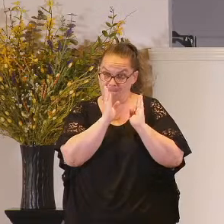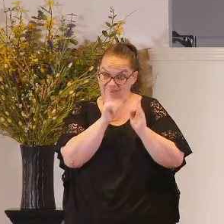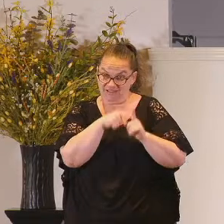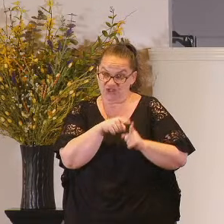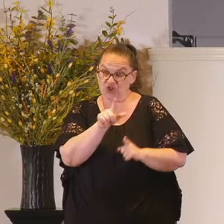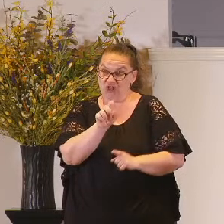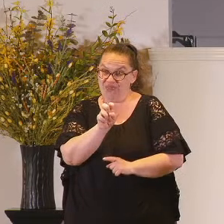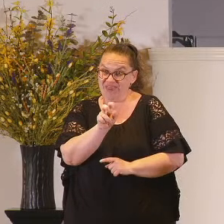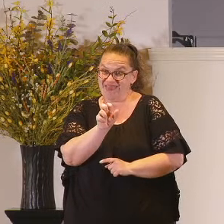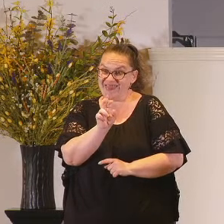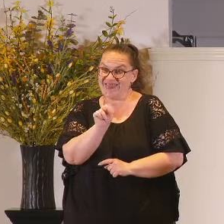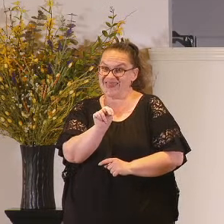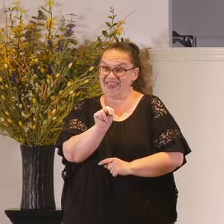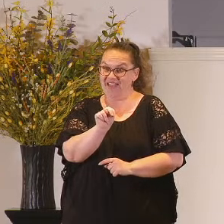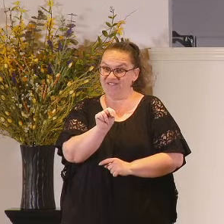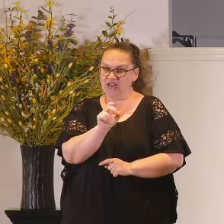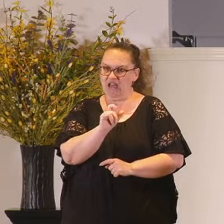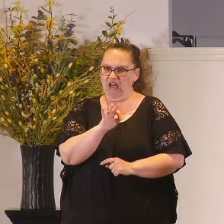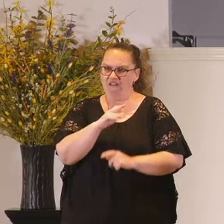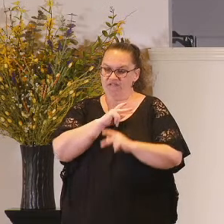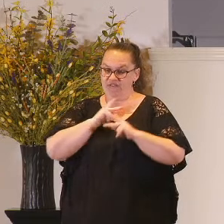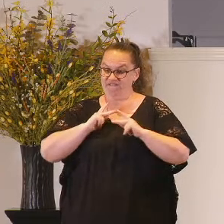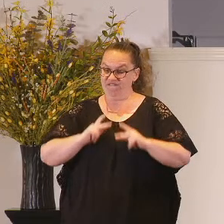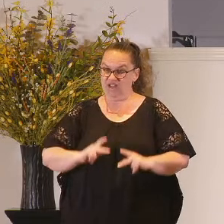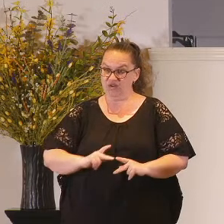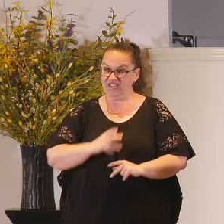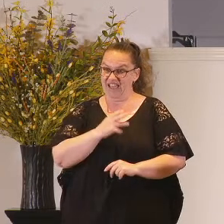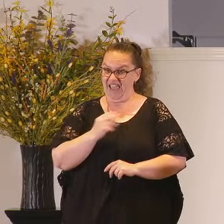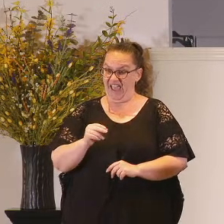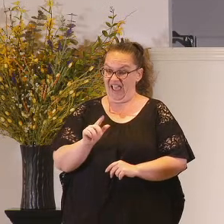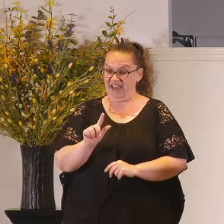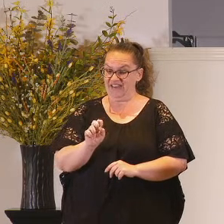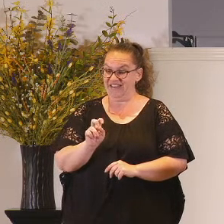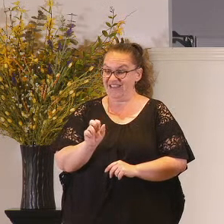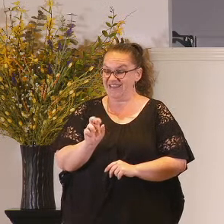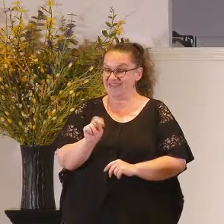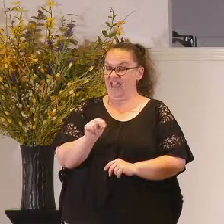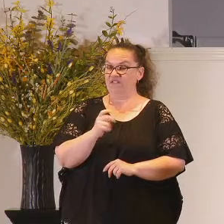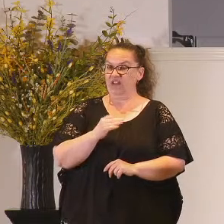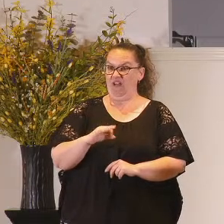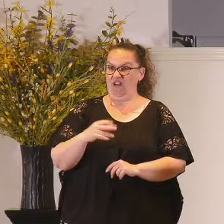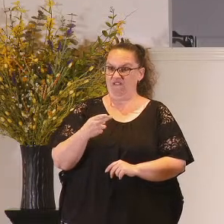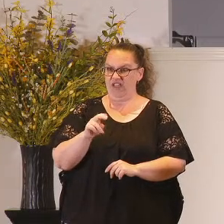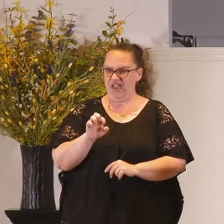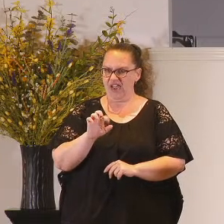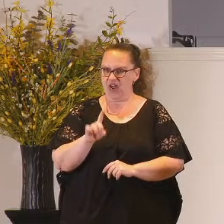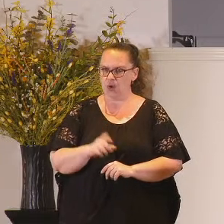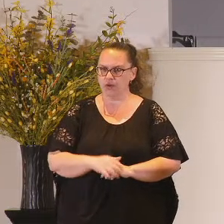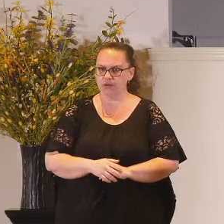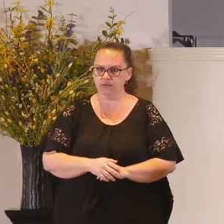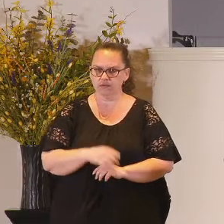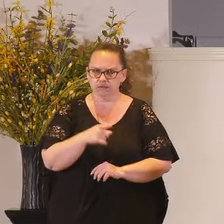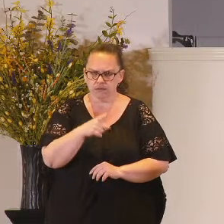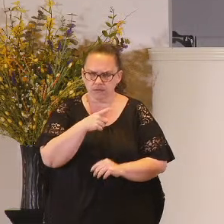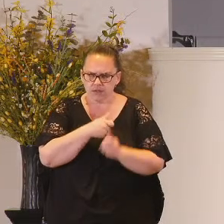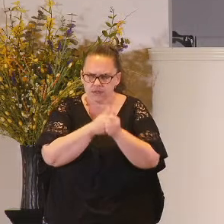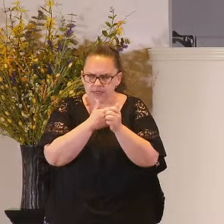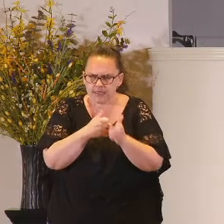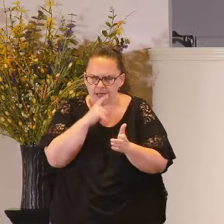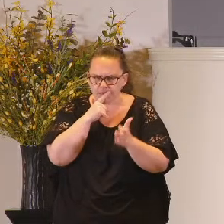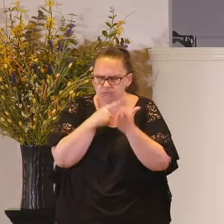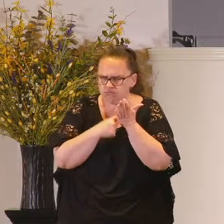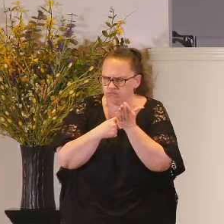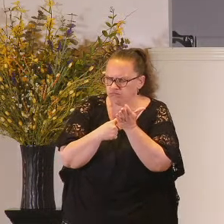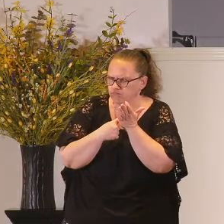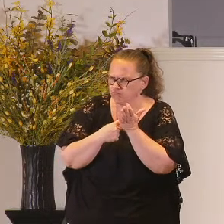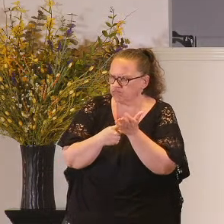leaven of the Pharisees and the leaven of Herod.' And they began discussing with one another the fact that they